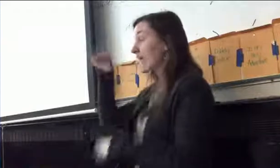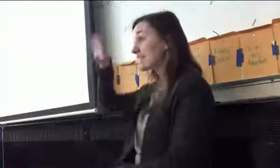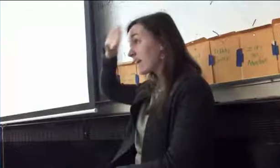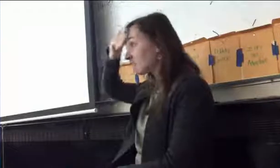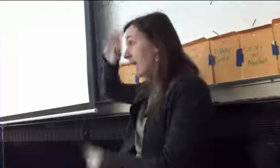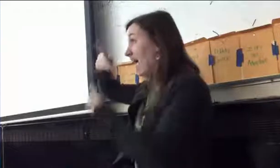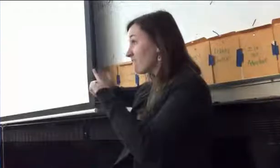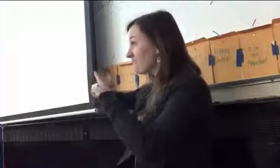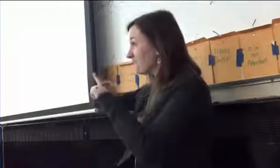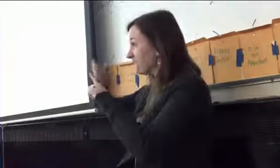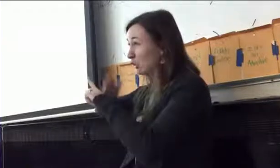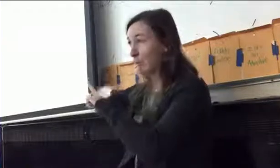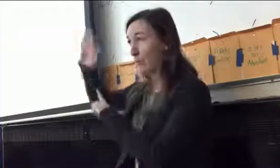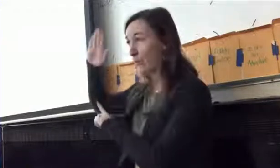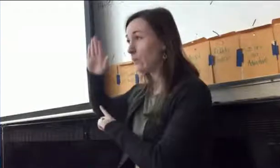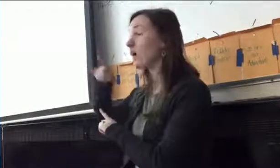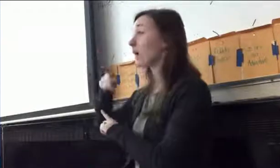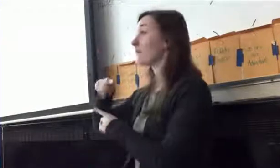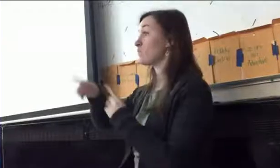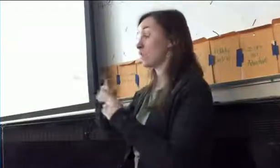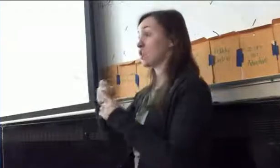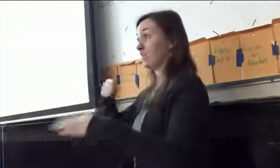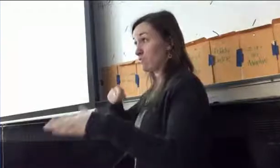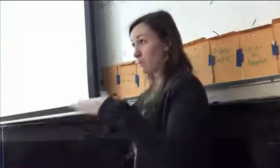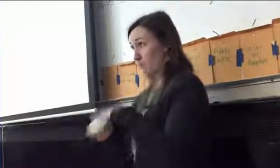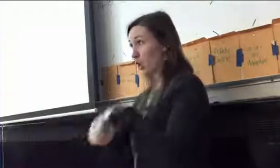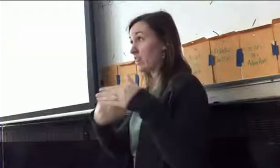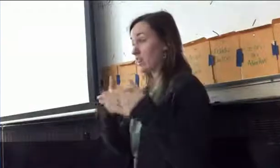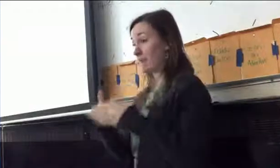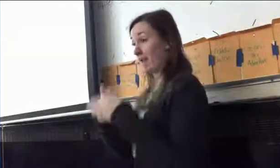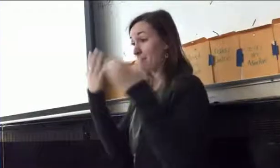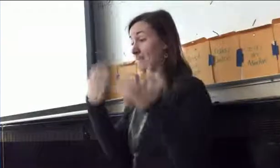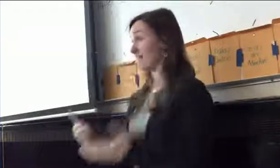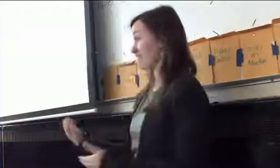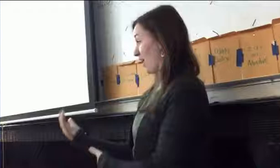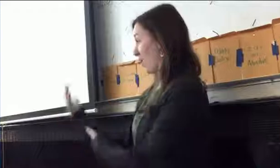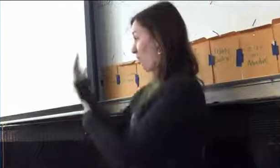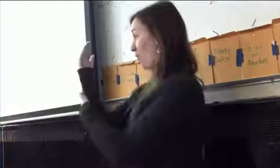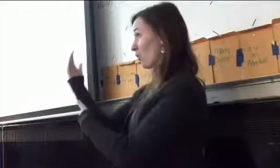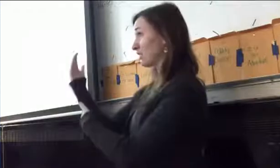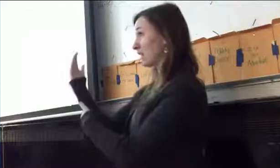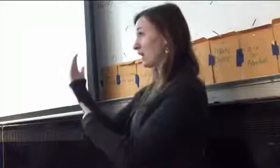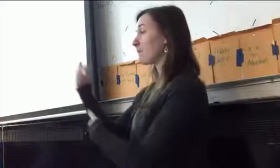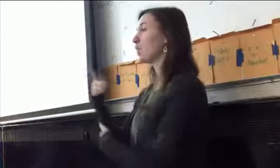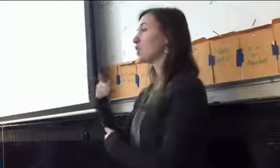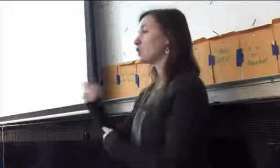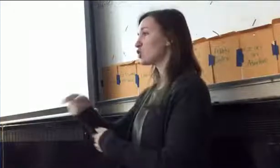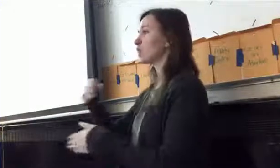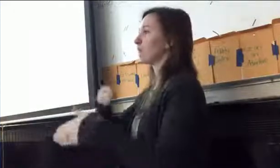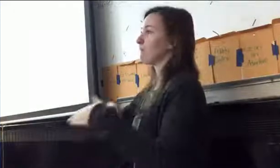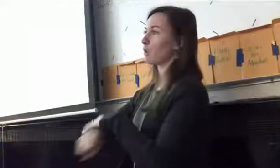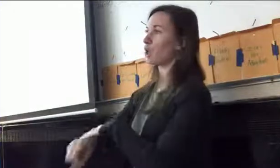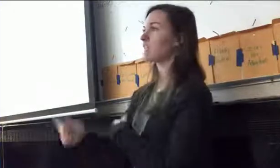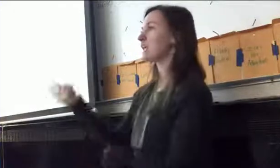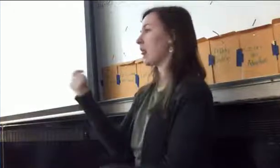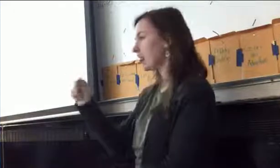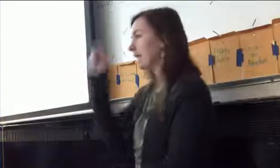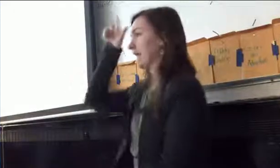that. And when she goes to give birth, they take the baby, they hold it up, and it turns out she birthed the devil.